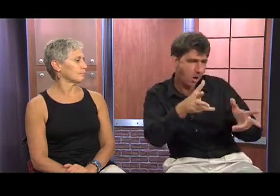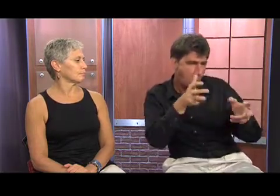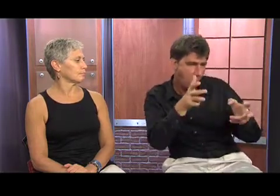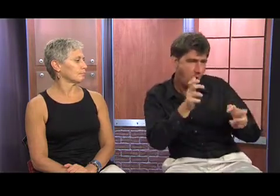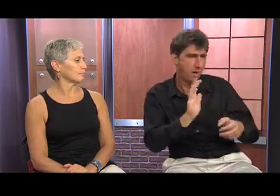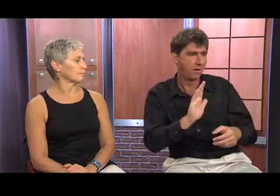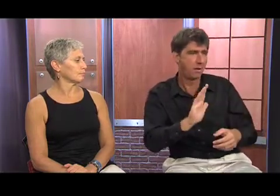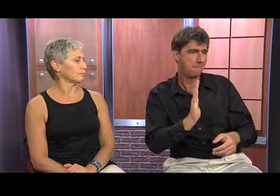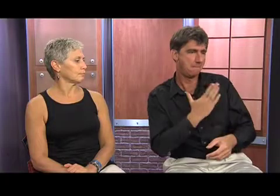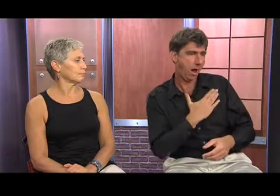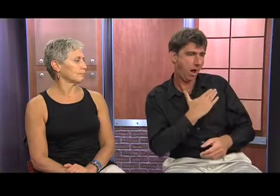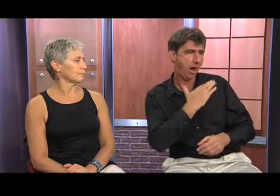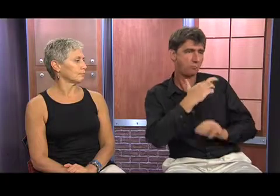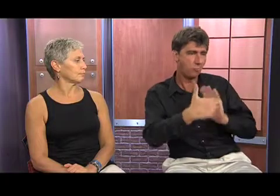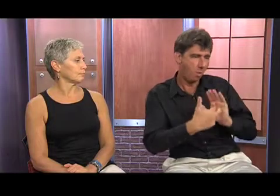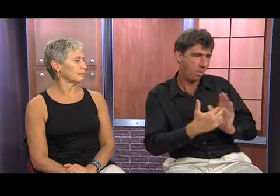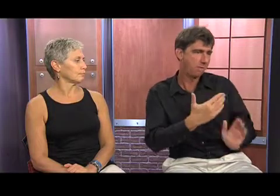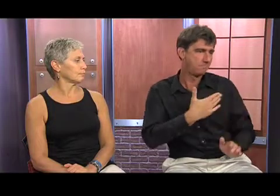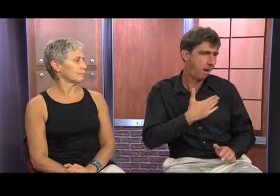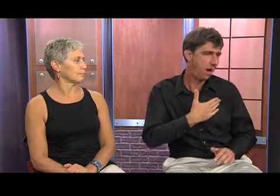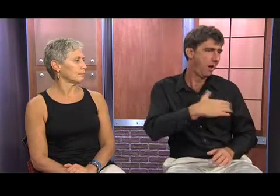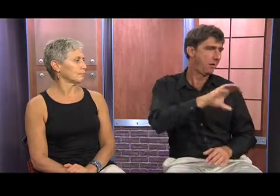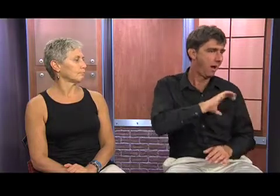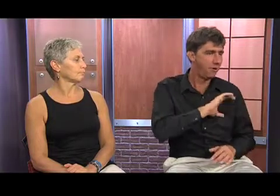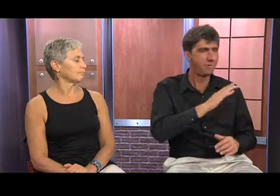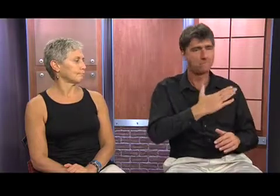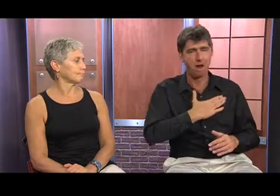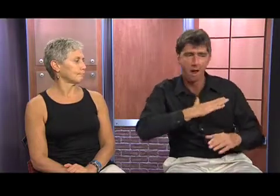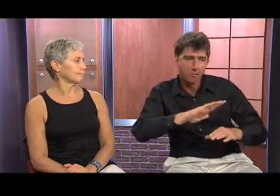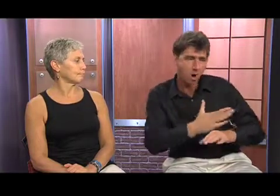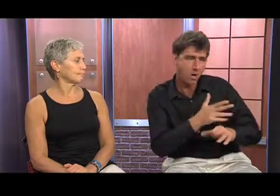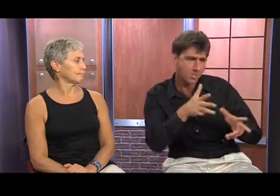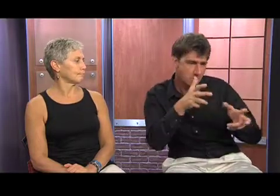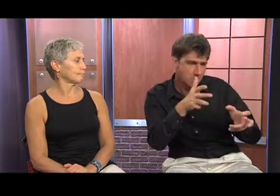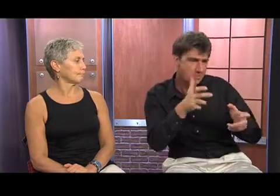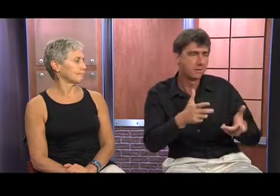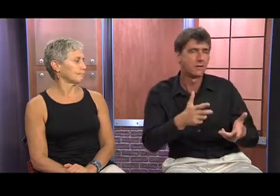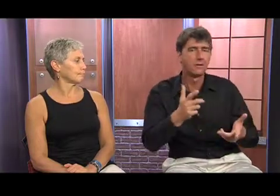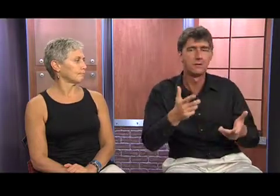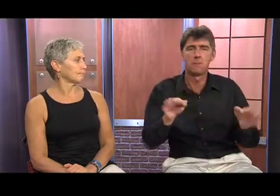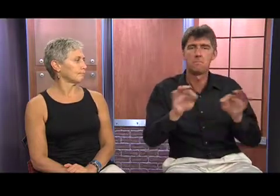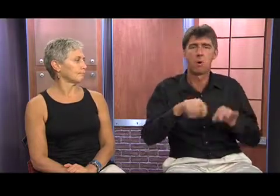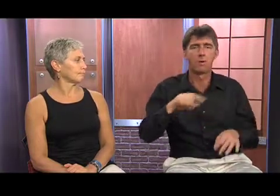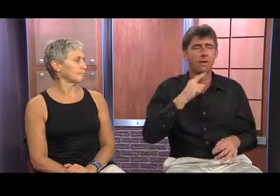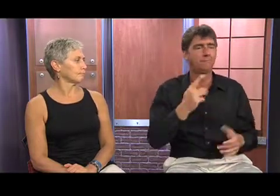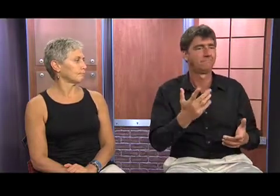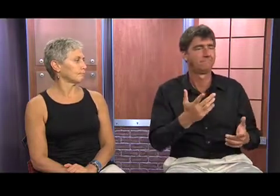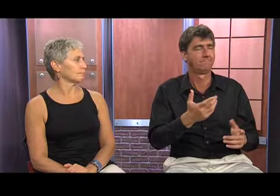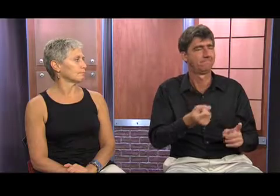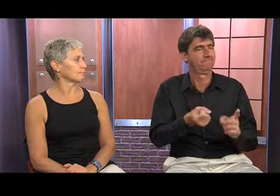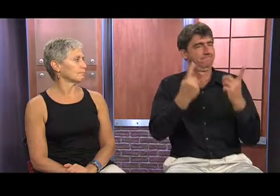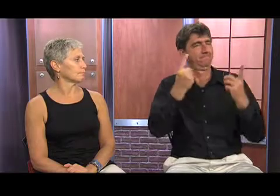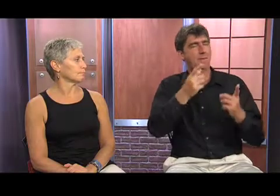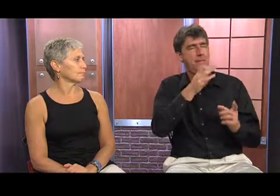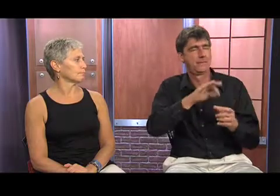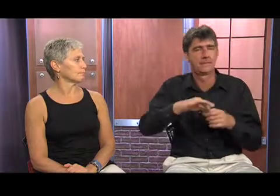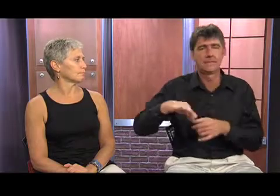and intent of the storyline, the characters, the music. So a good 2 months is probably a